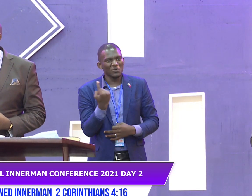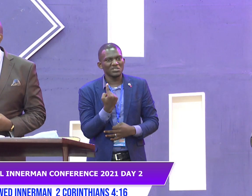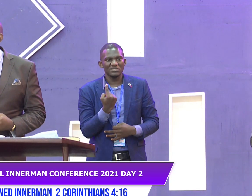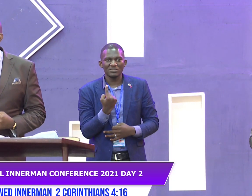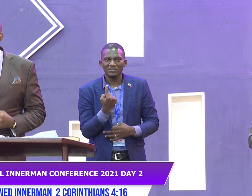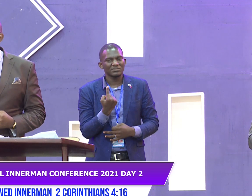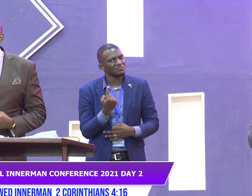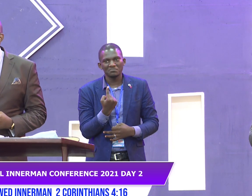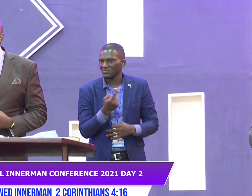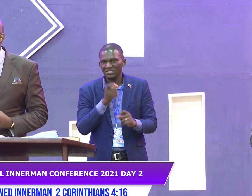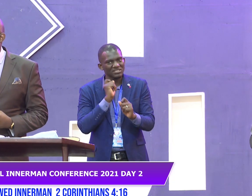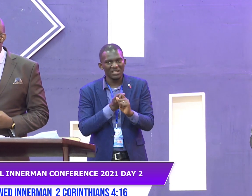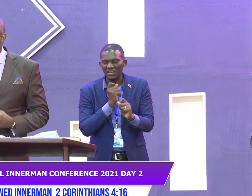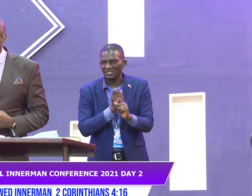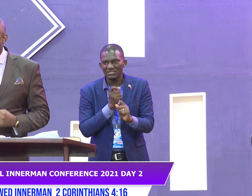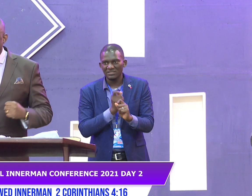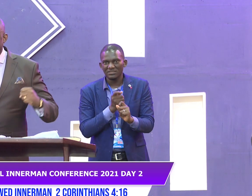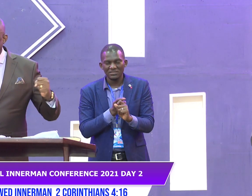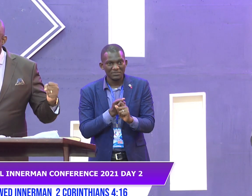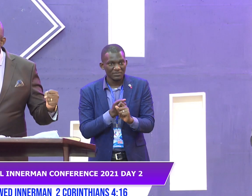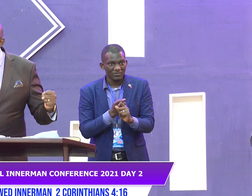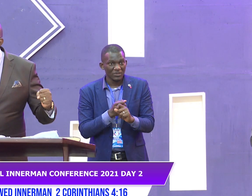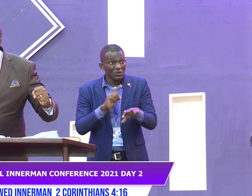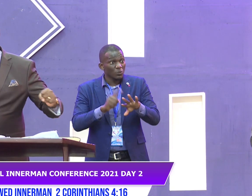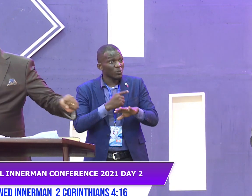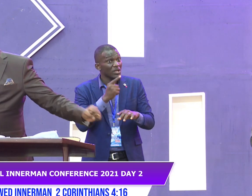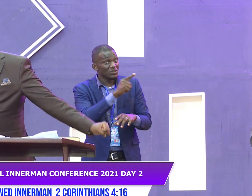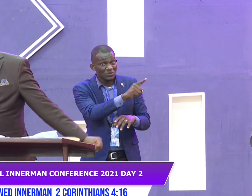to ensure that things move forward when he's alone. When